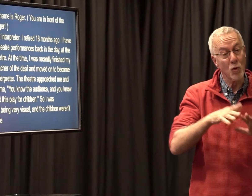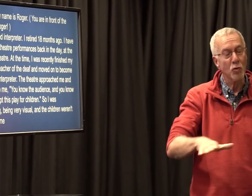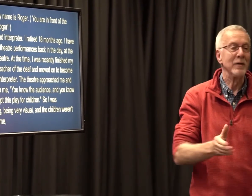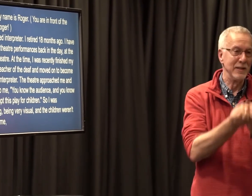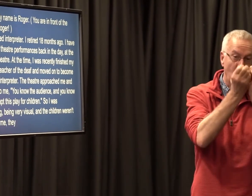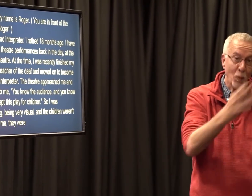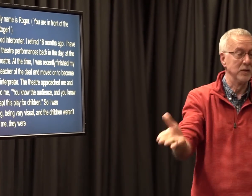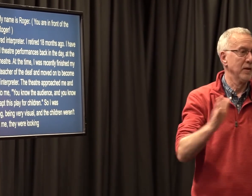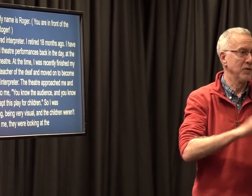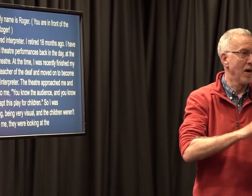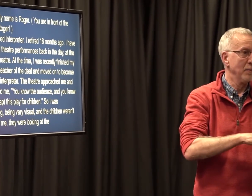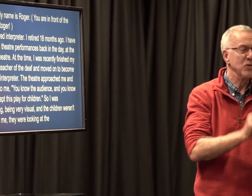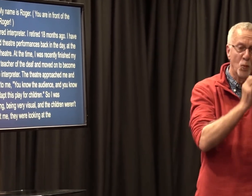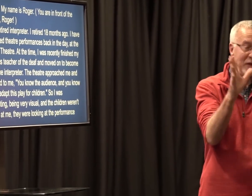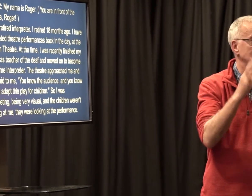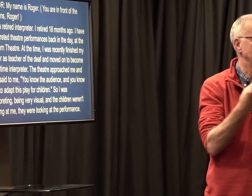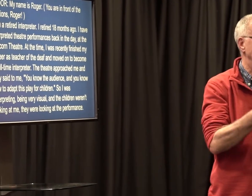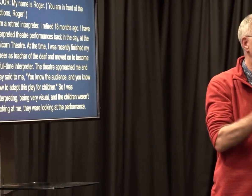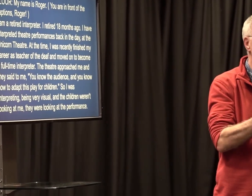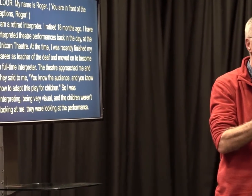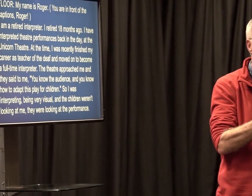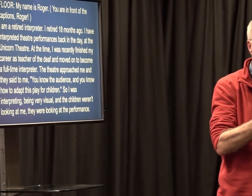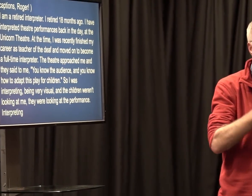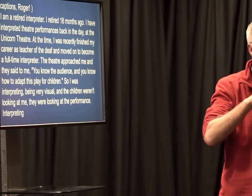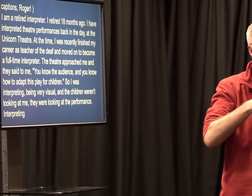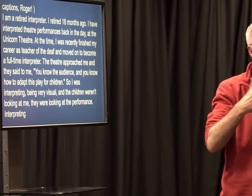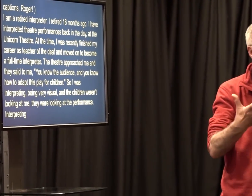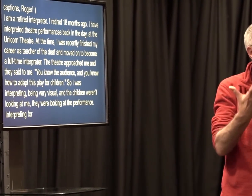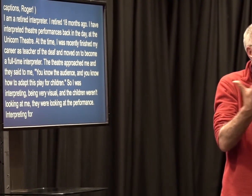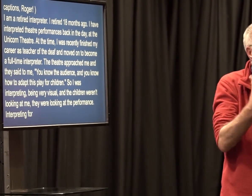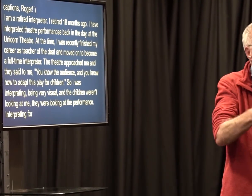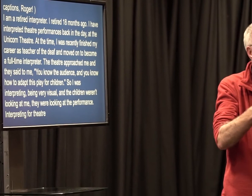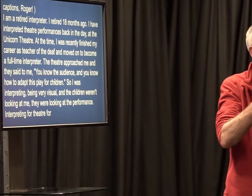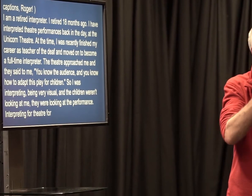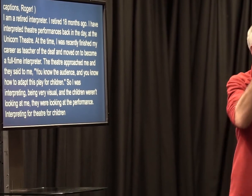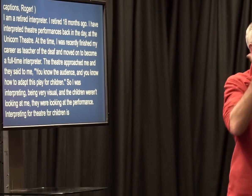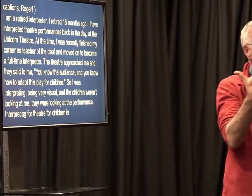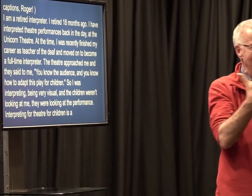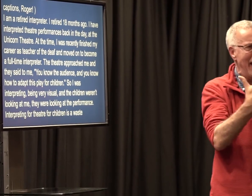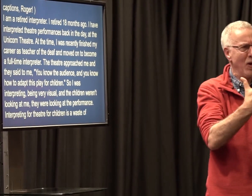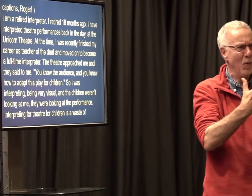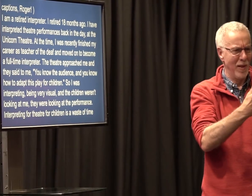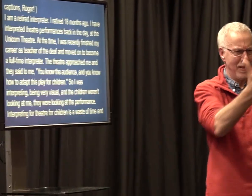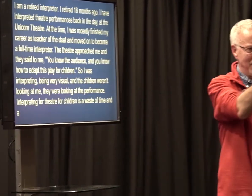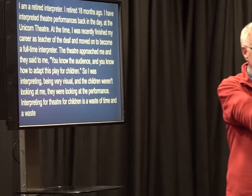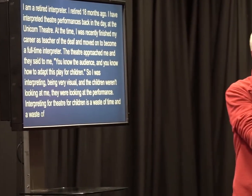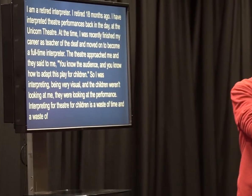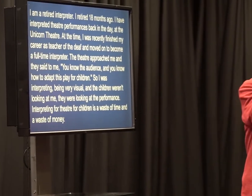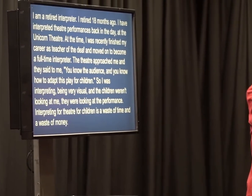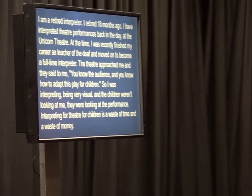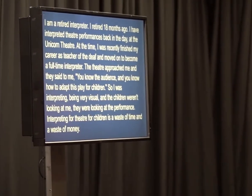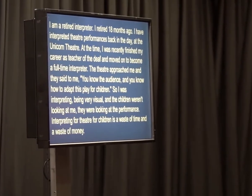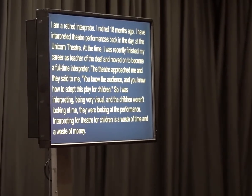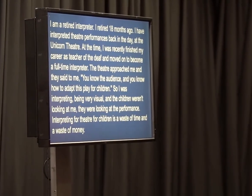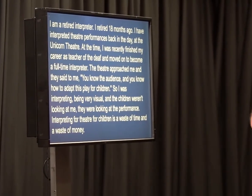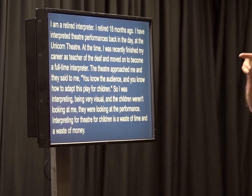performance. Interpreting for theatre for children is a waste of time and a waste of money. Because how can